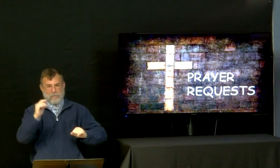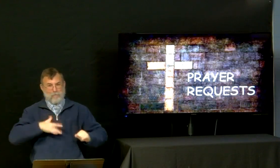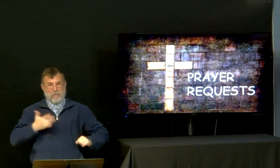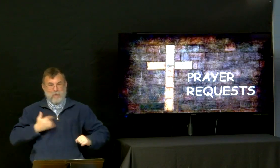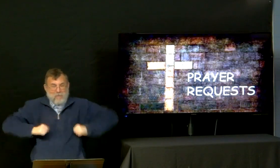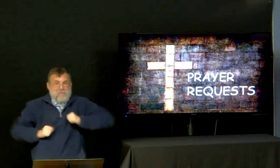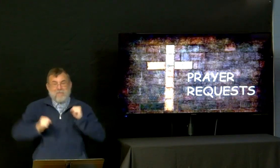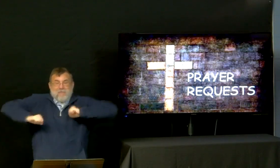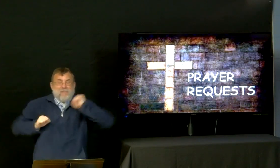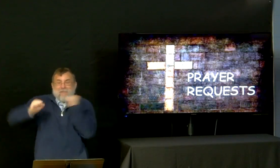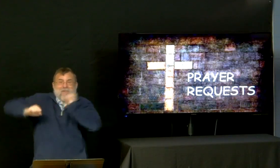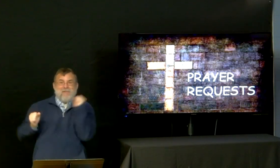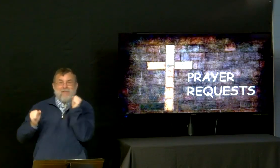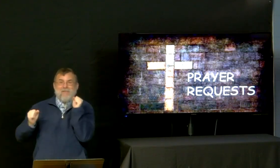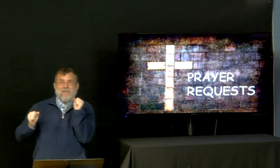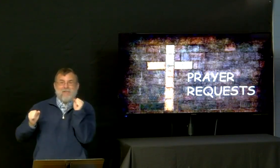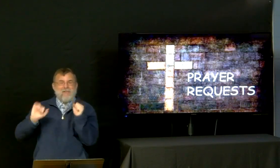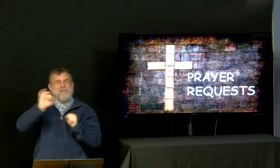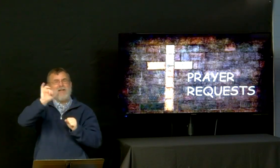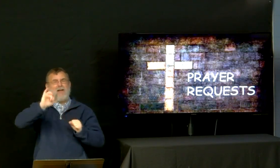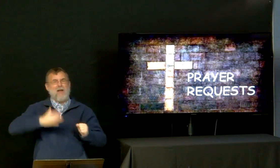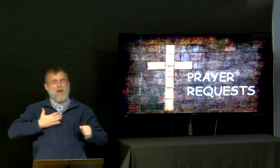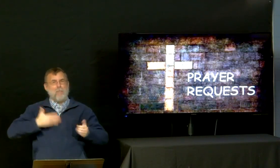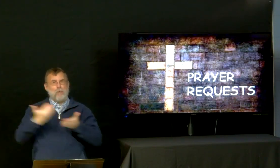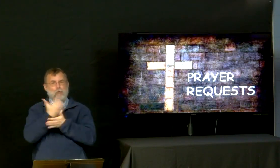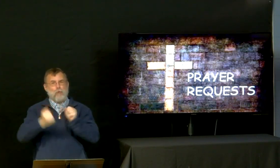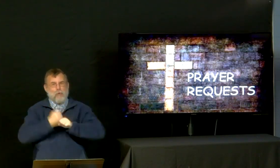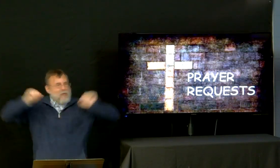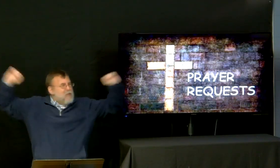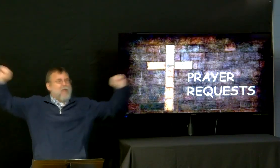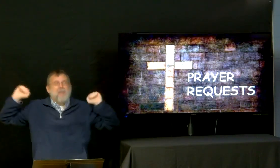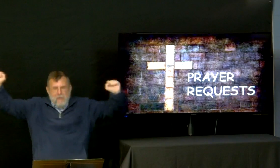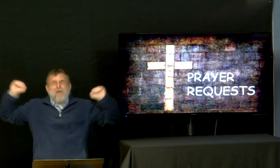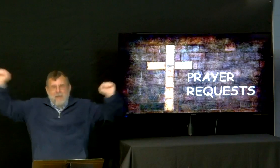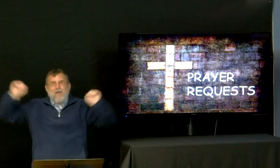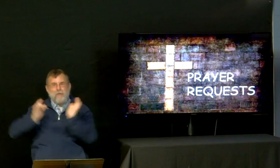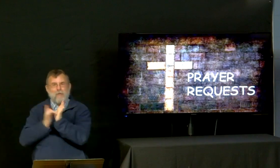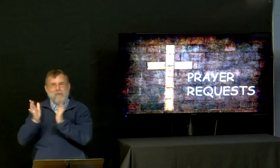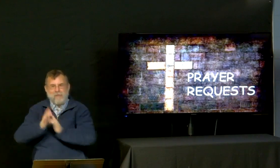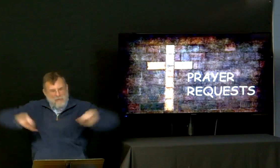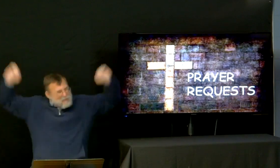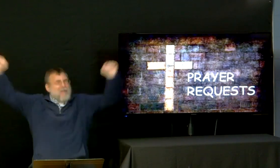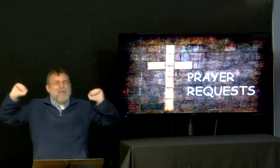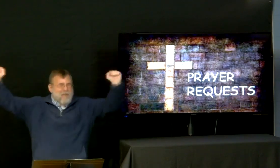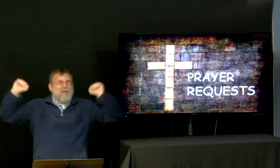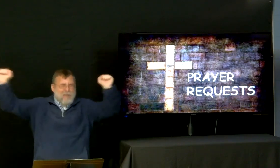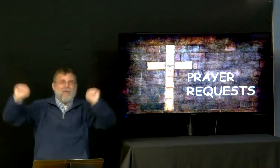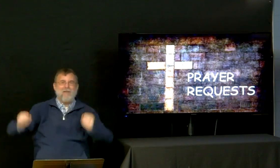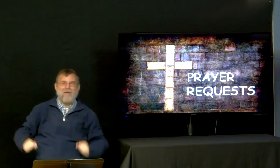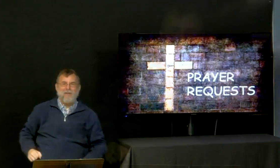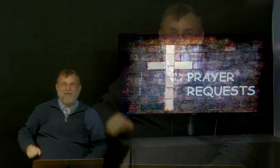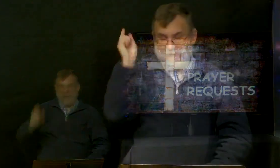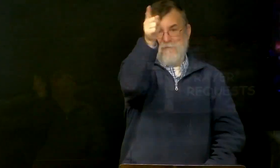Christians, are we ready? Are we ready for the Word of God? This is a new year, a new start. Yay.